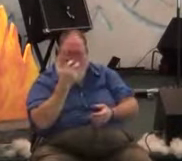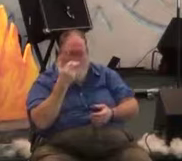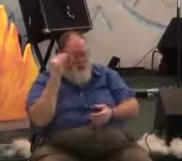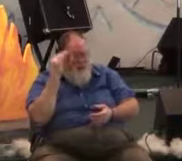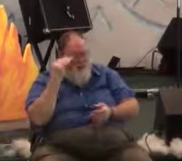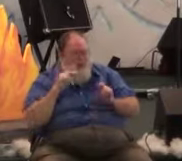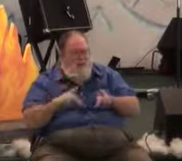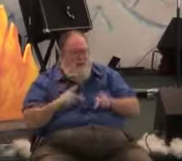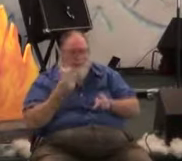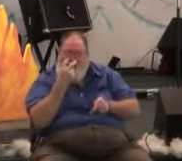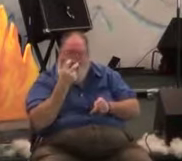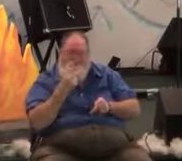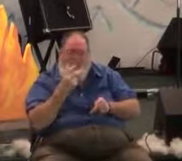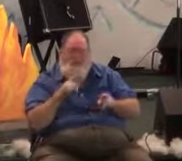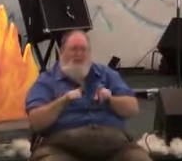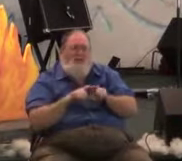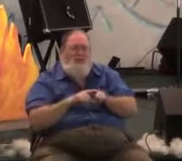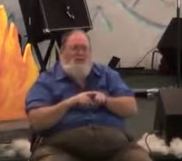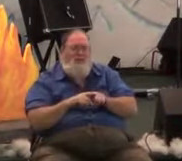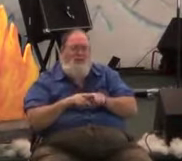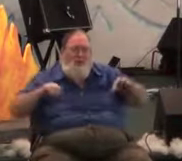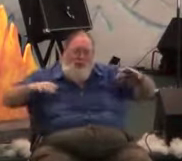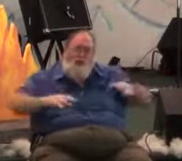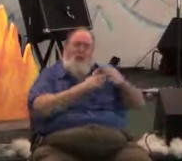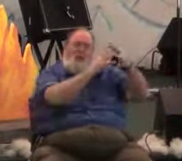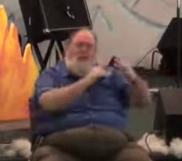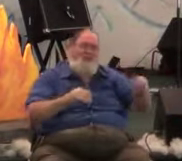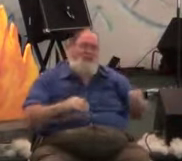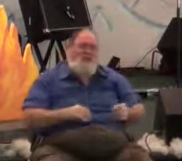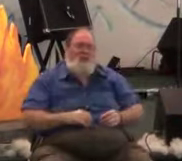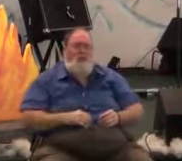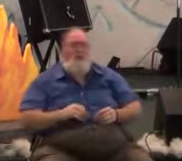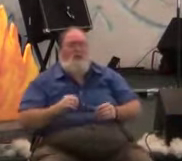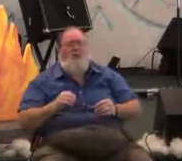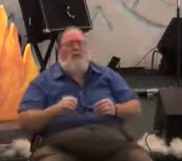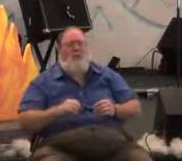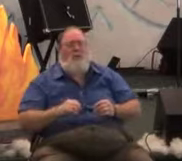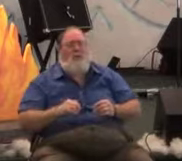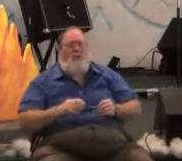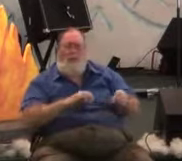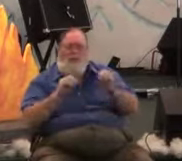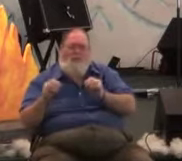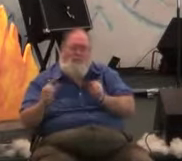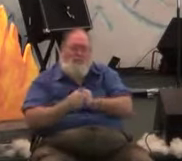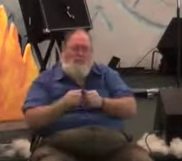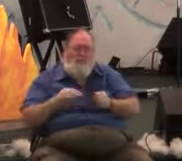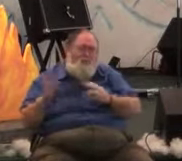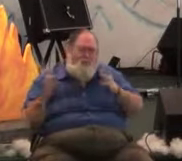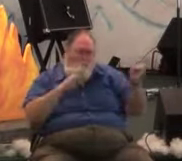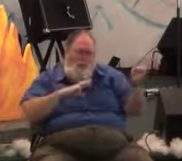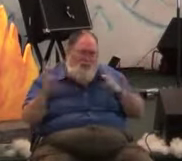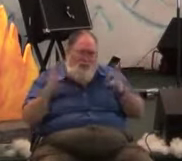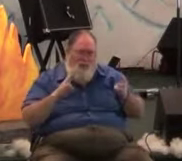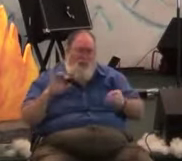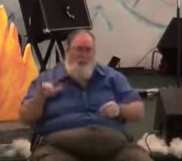sea, blown and tossed by the wind. That man should not think he will receive anything